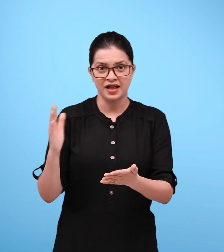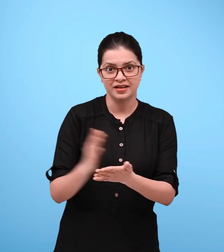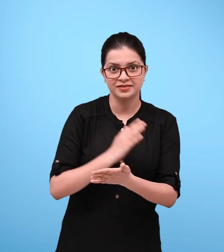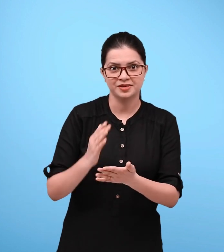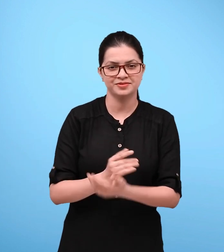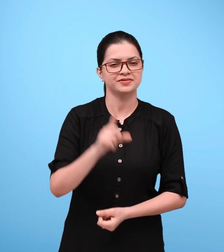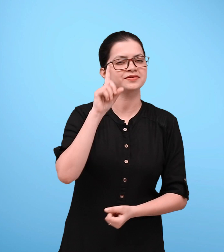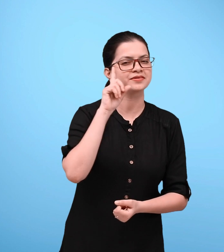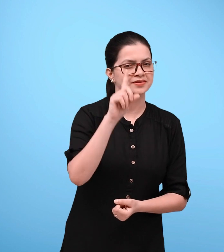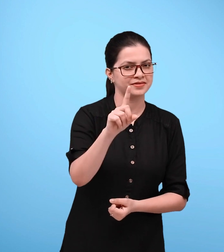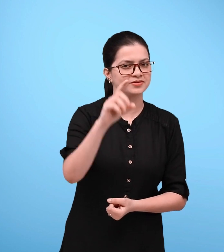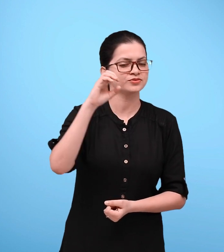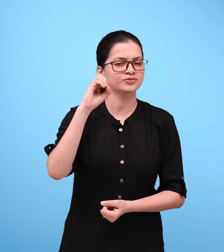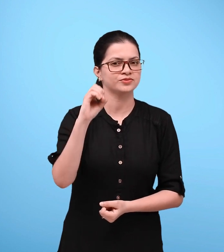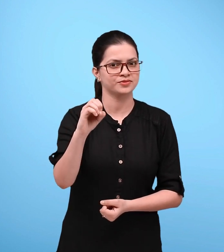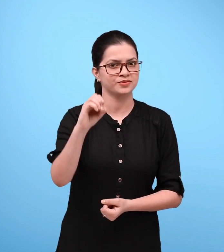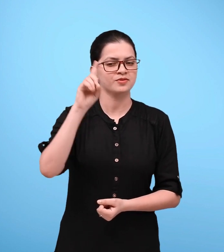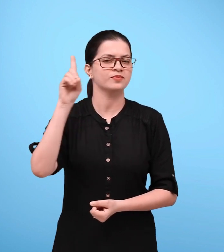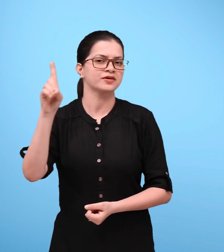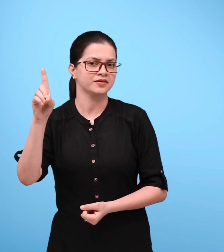Page 101.